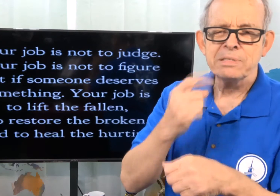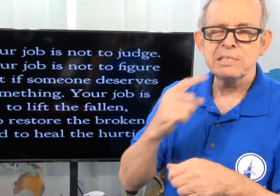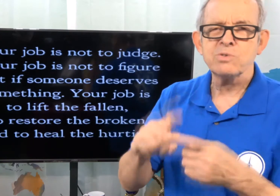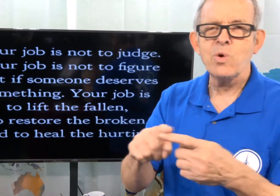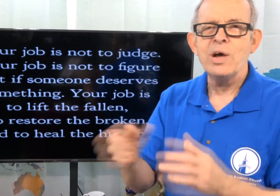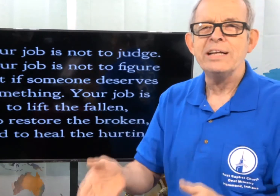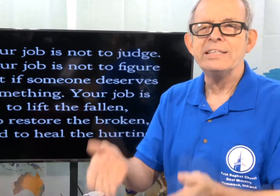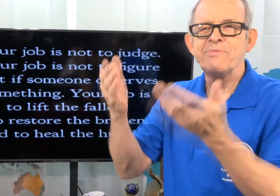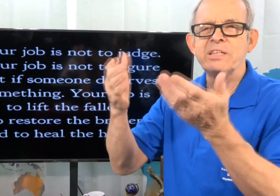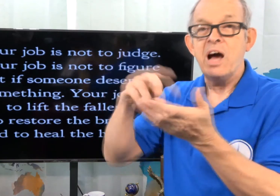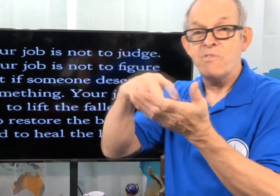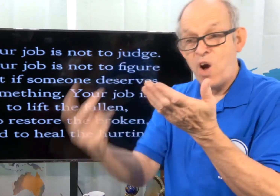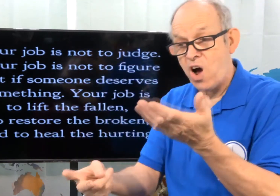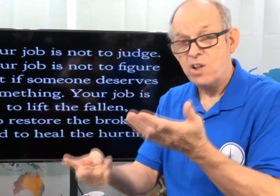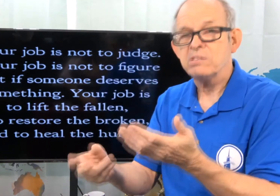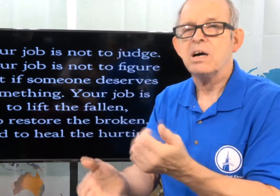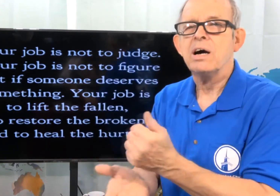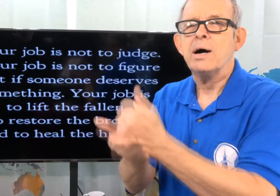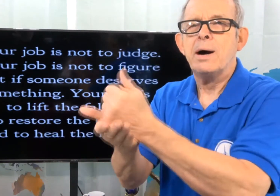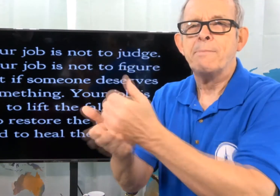is to listen for